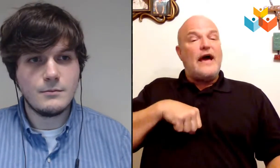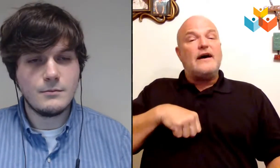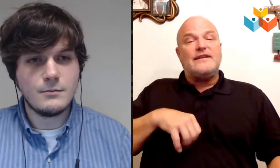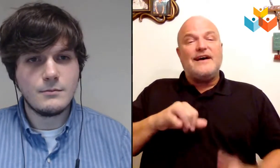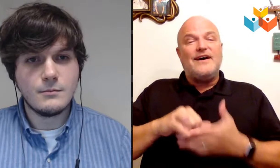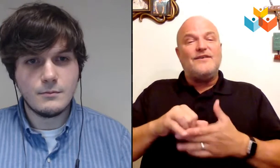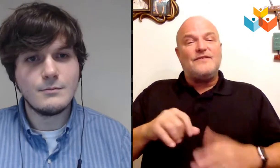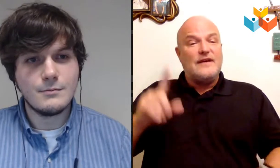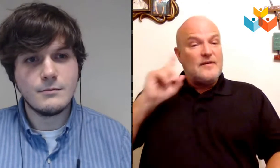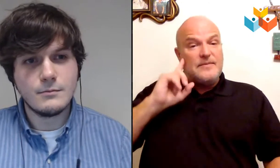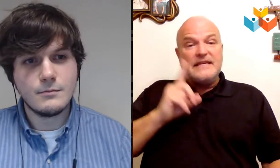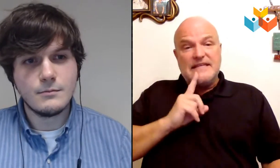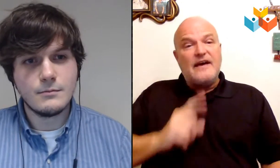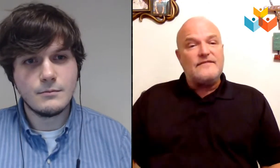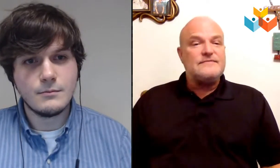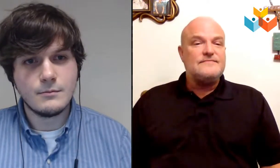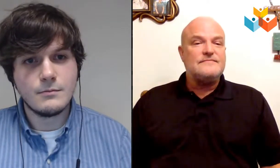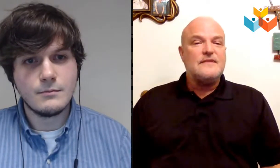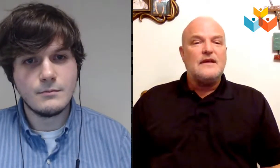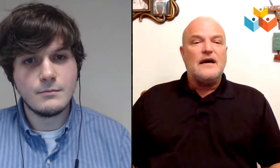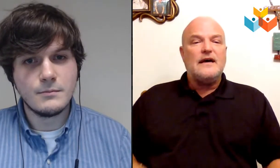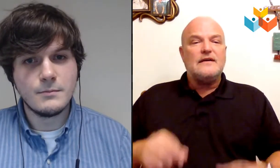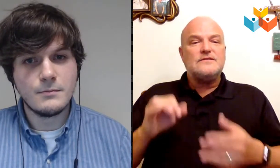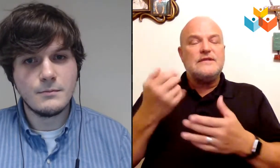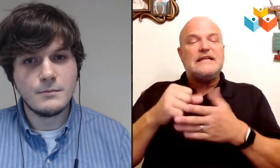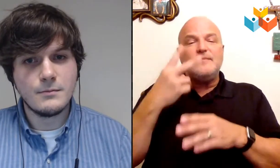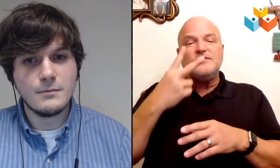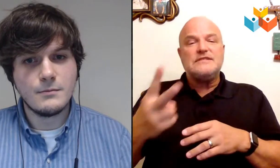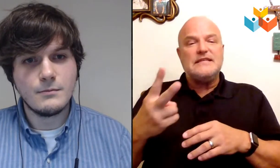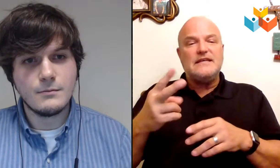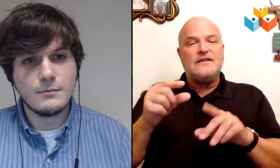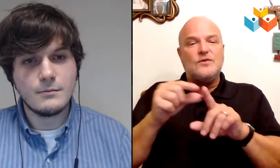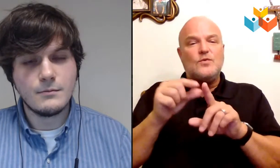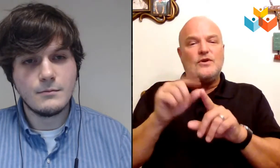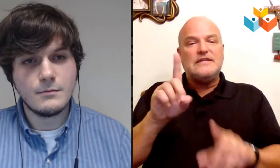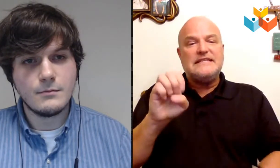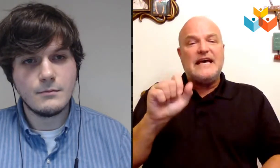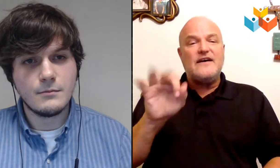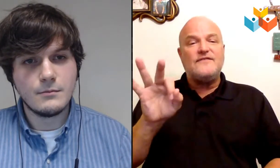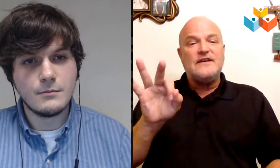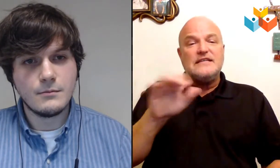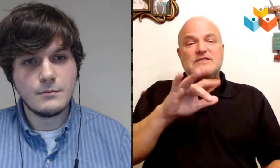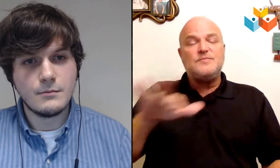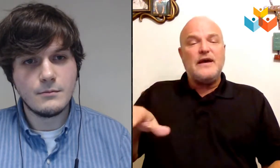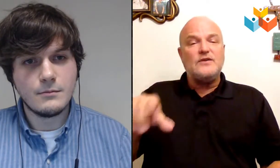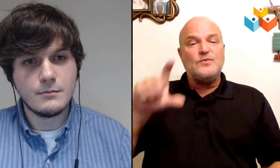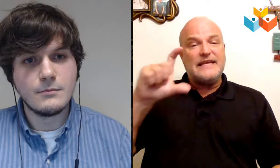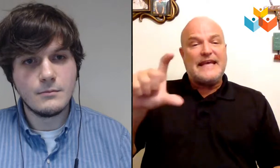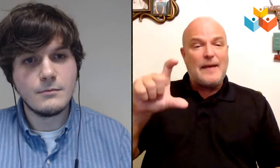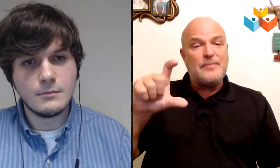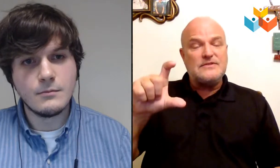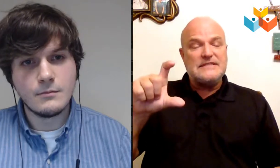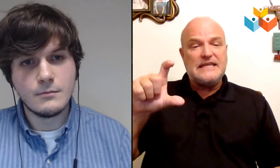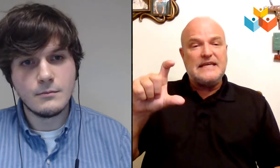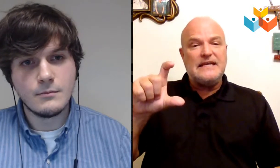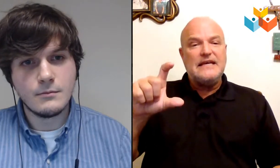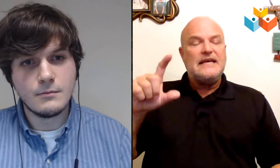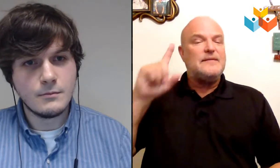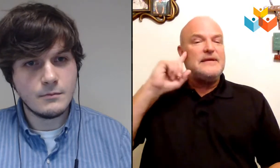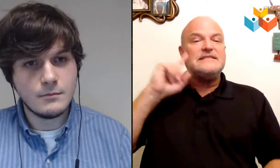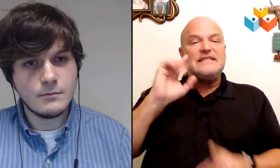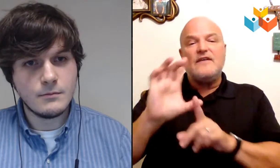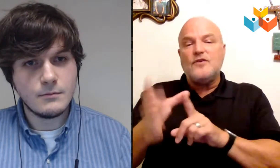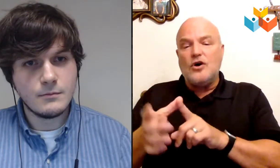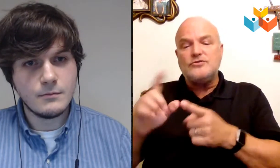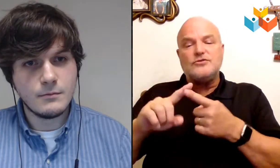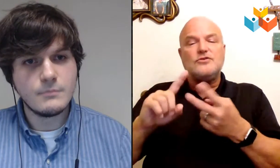very proud of being deaf. So anytime you see the word deaf spelled with a capital D,